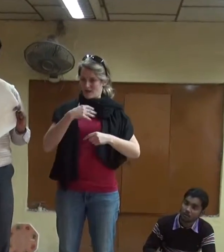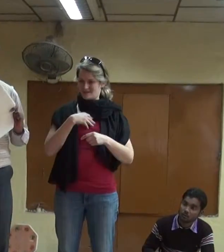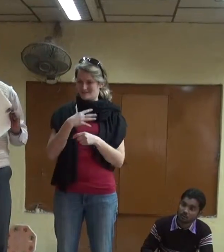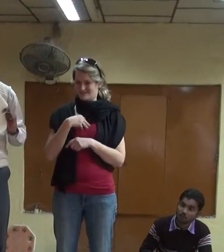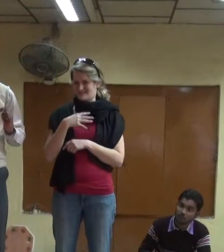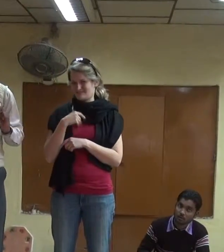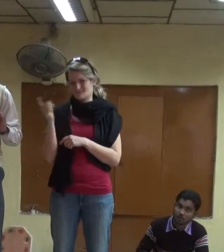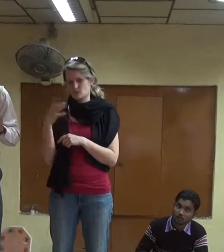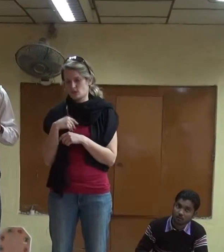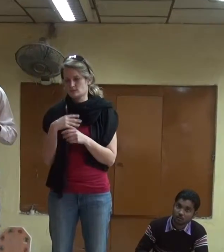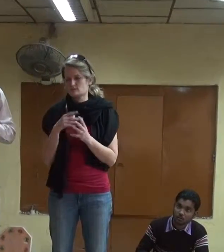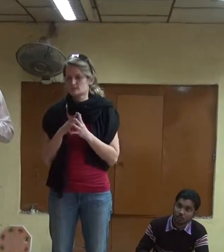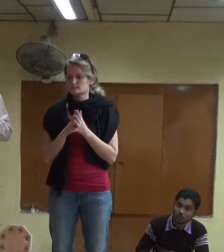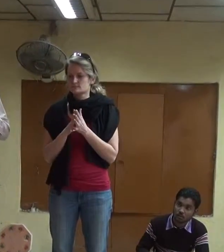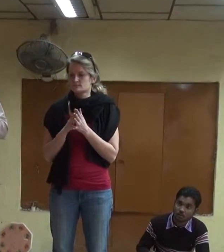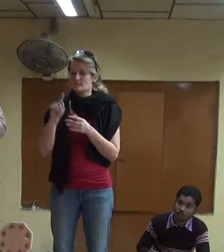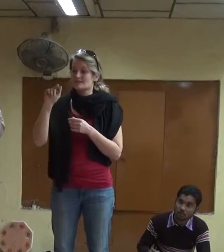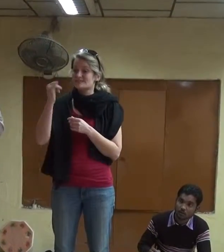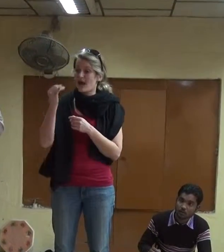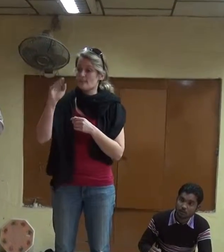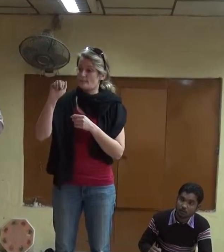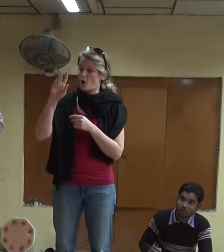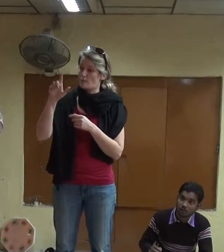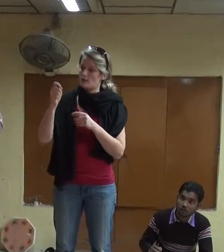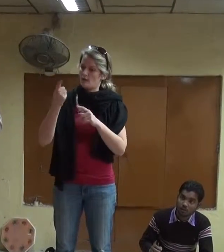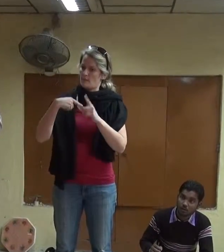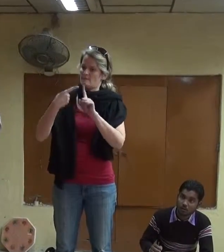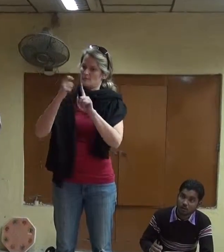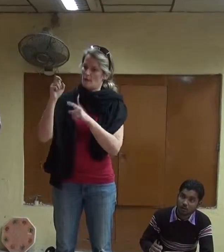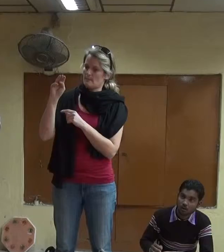Taj marble we are getting from Makrana place.